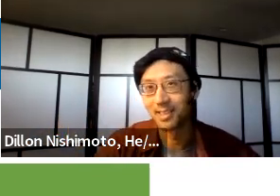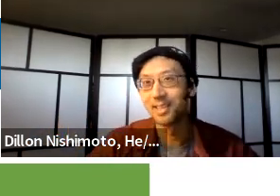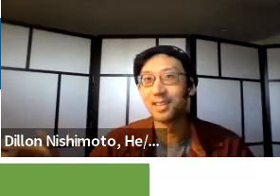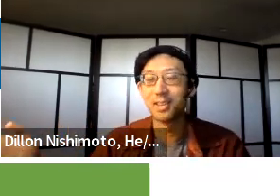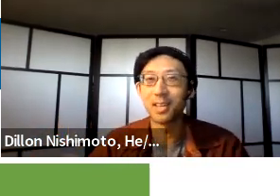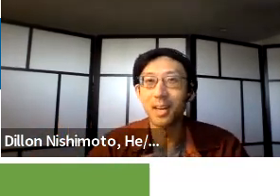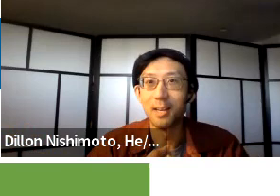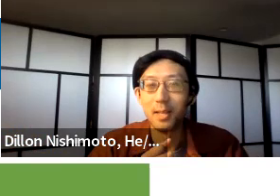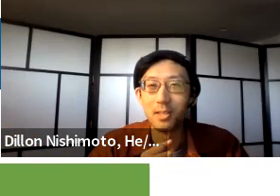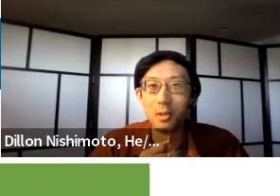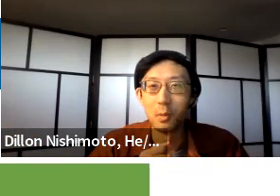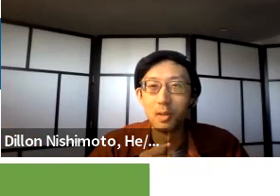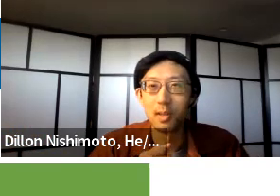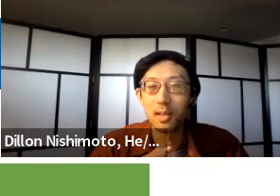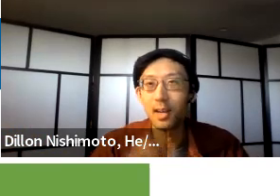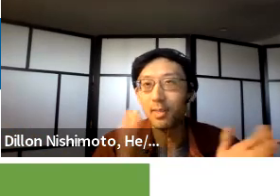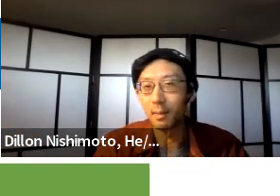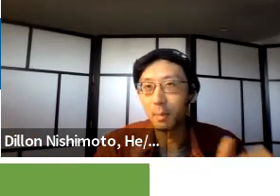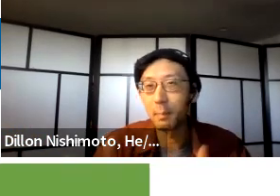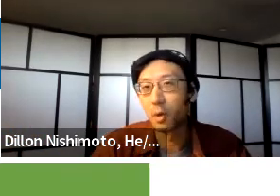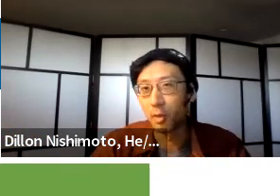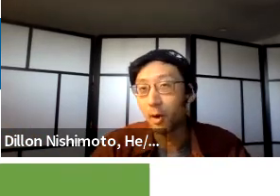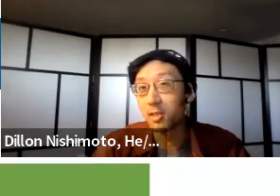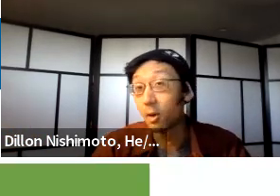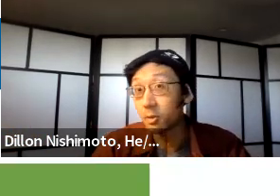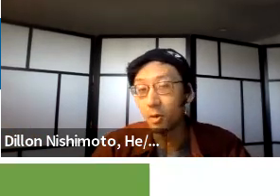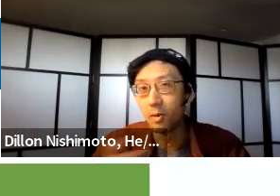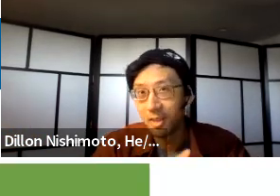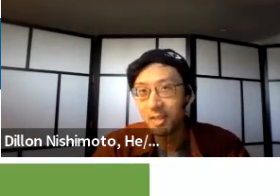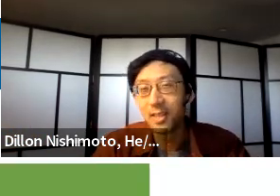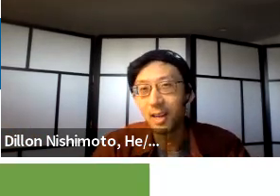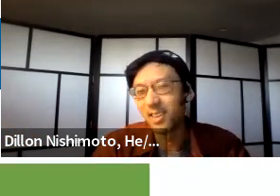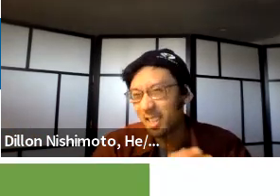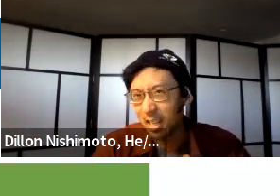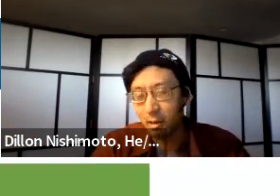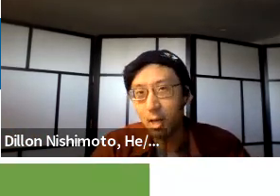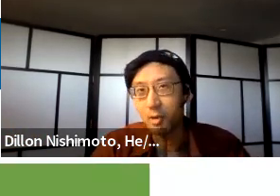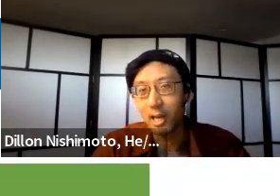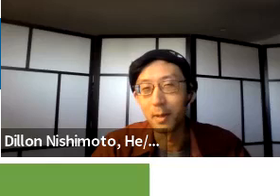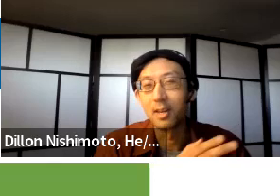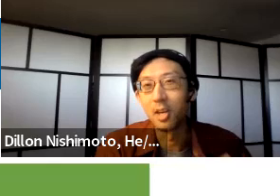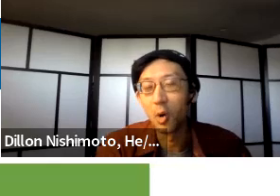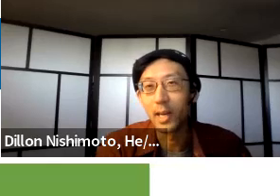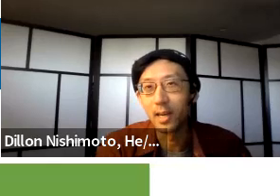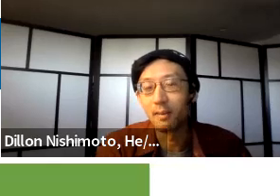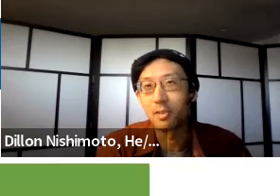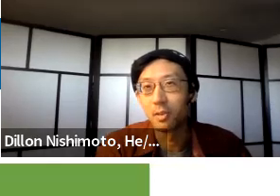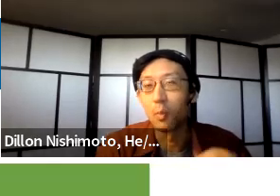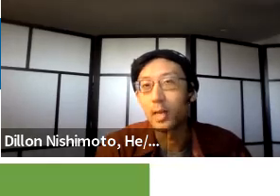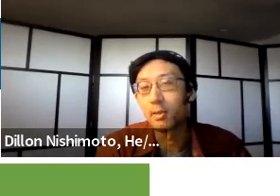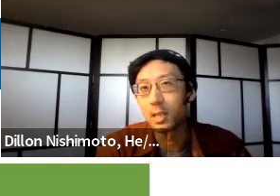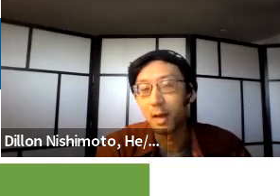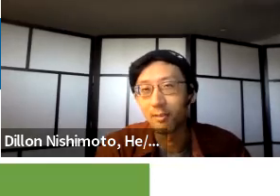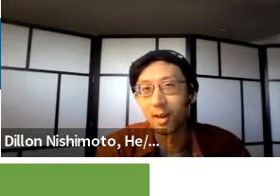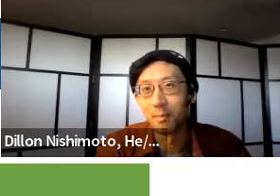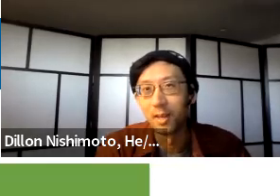next? And so I think people knowing their part, and also not exactly cross training, but knowing enough to